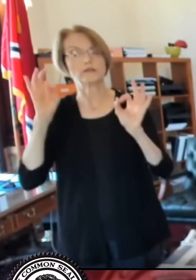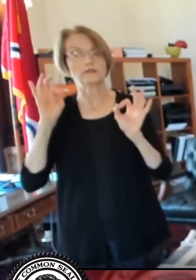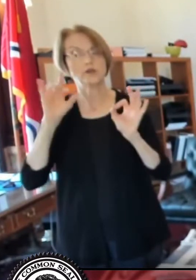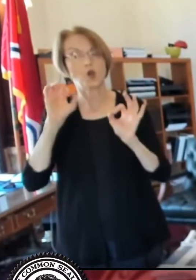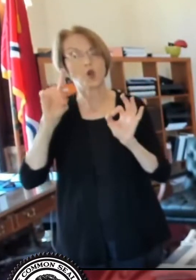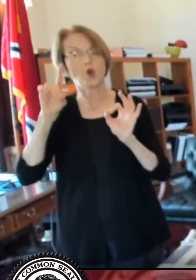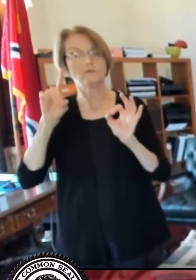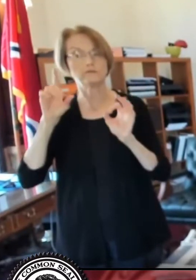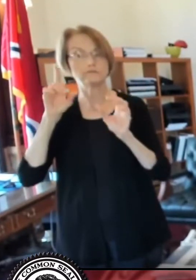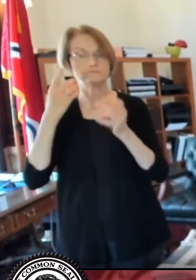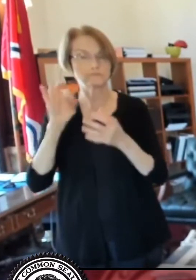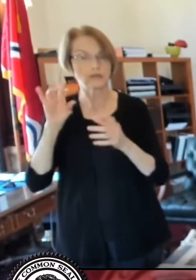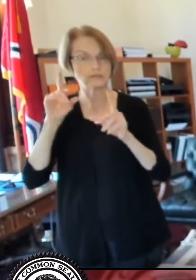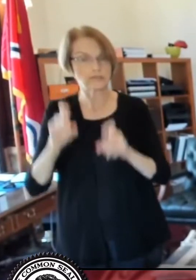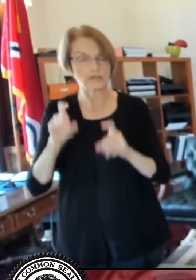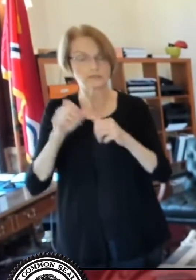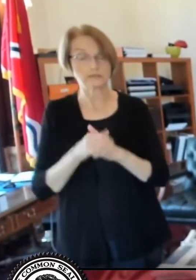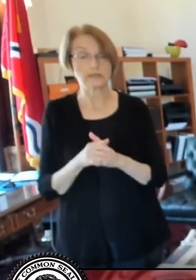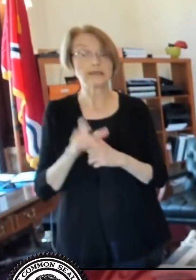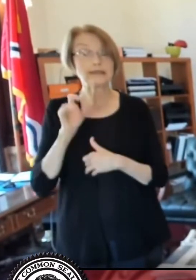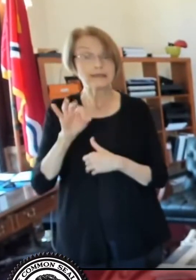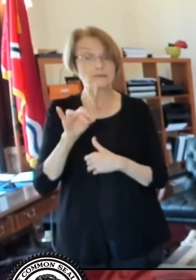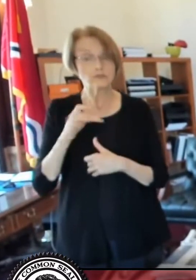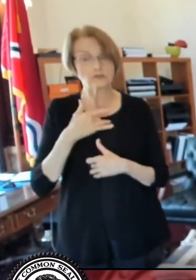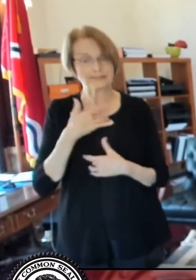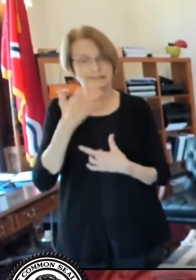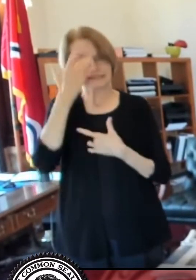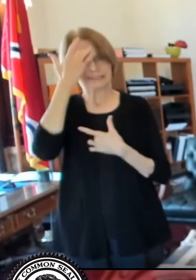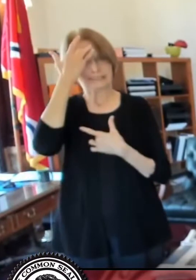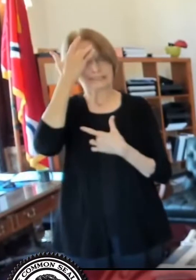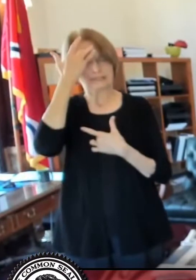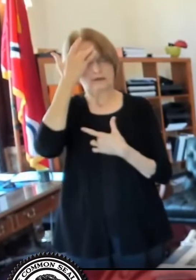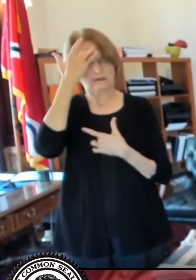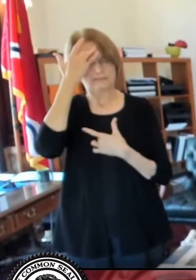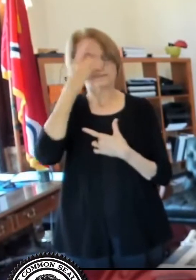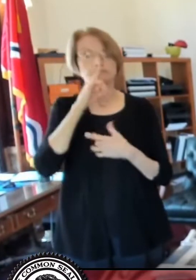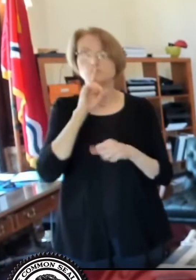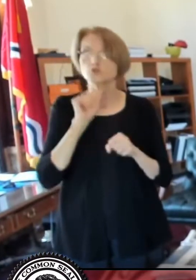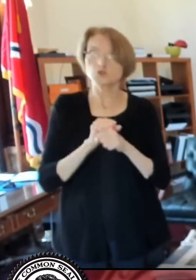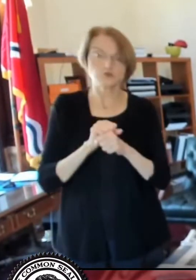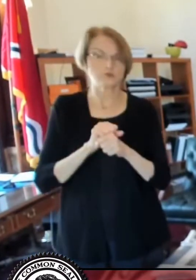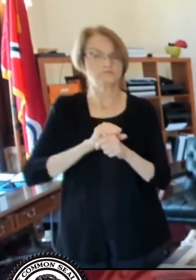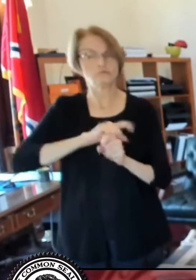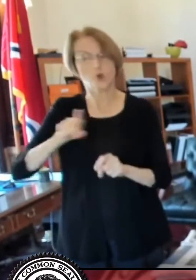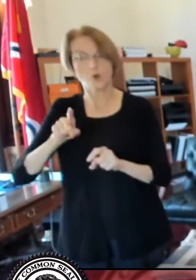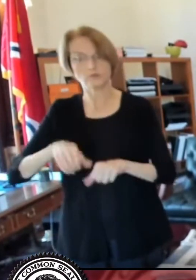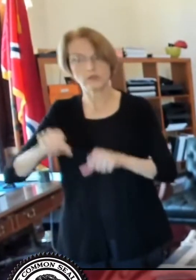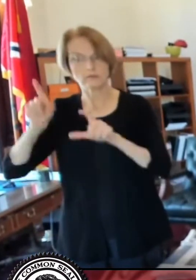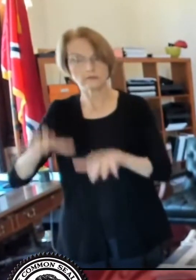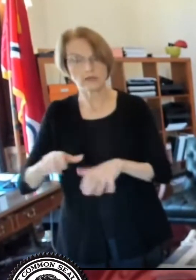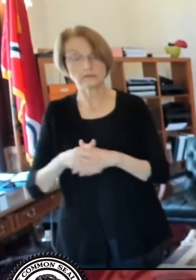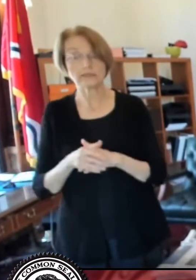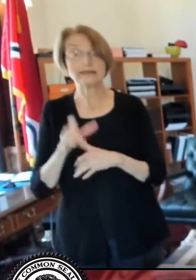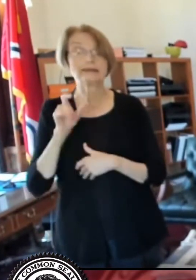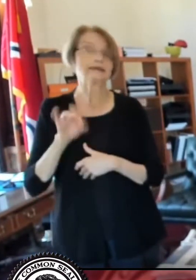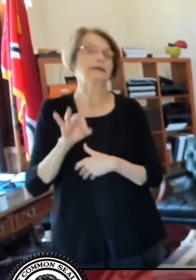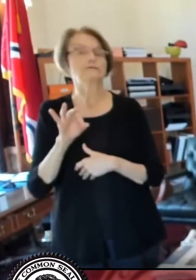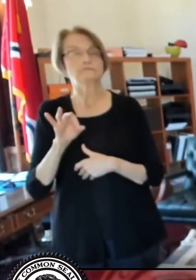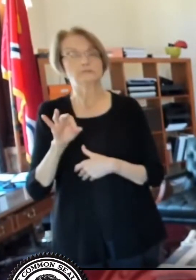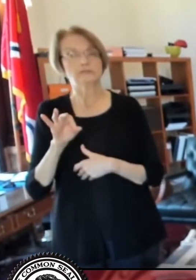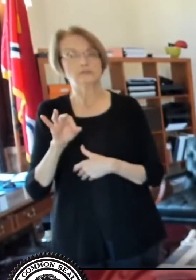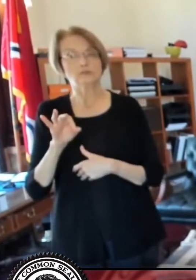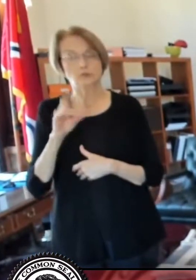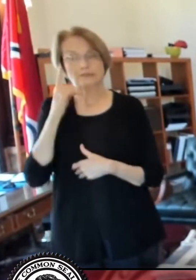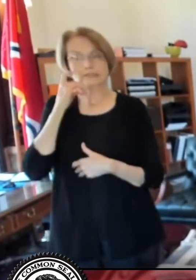Certainly, if you have any symptoms, please be sure that you do get tested. Or if you believe that you might have been exposed to somebody